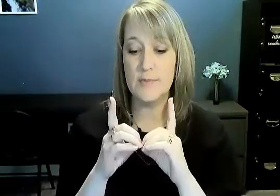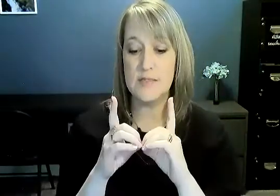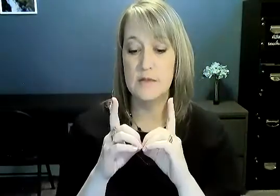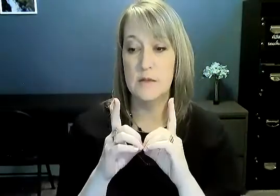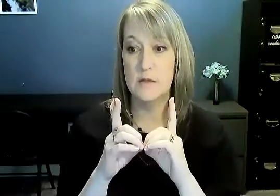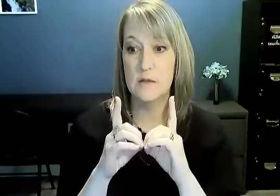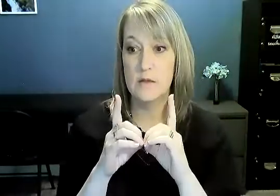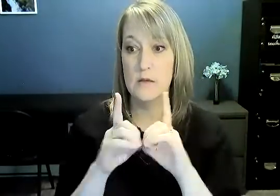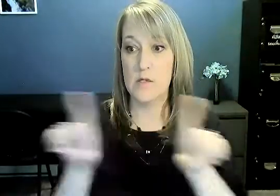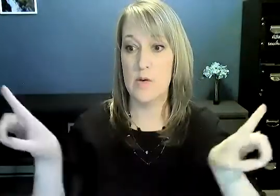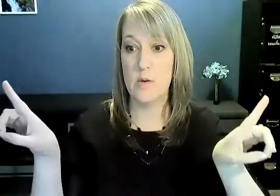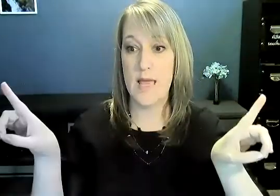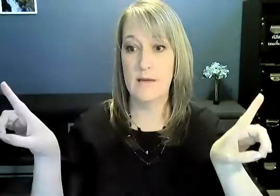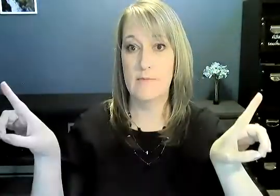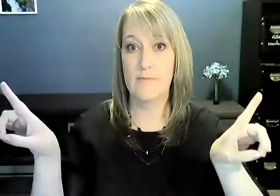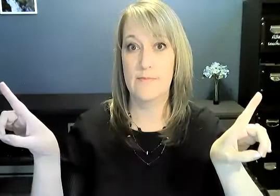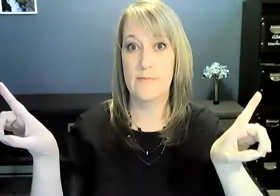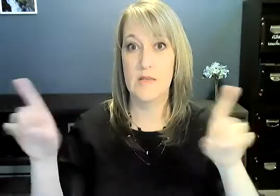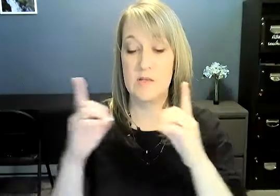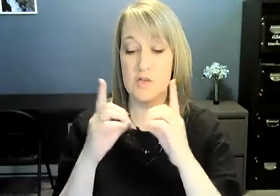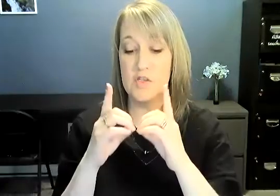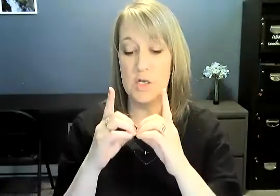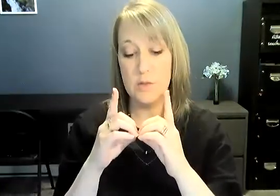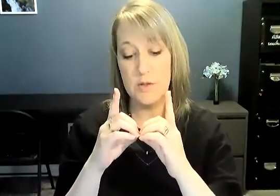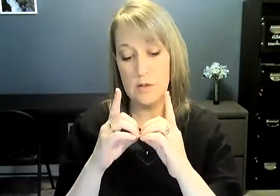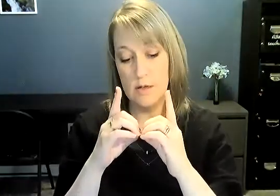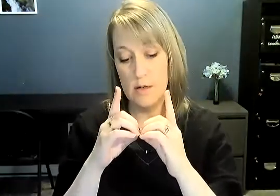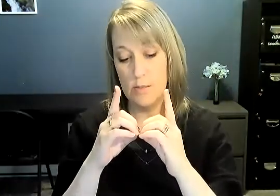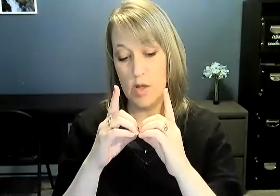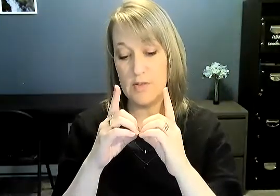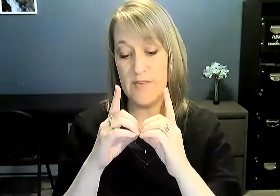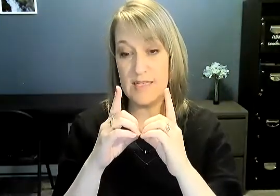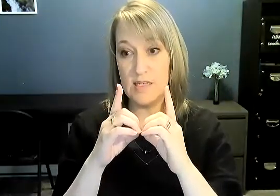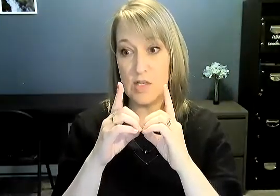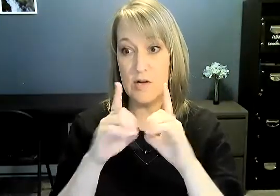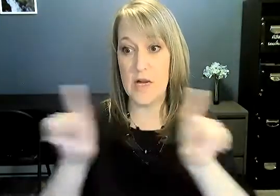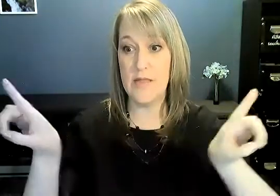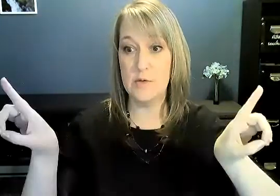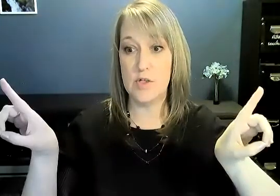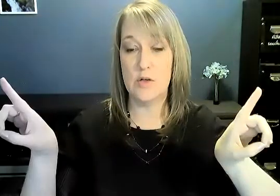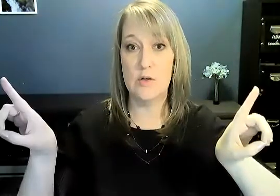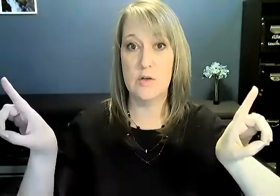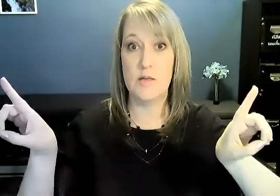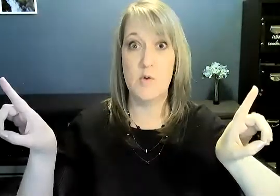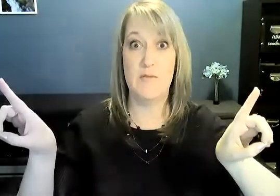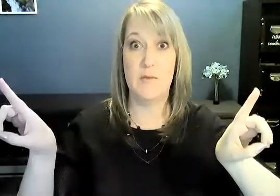shapes going away. So you start with your palms facing each other, and then you turn them away from each